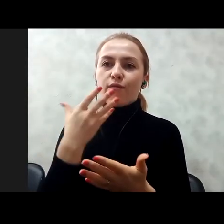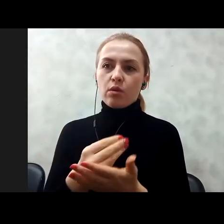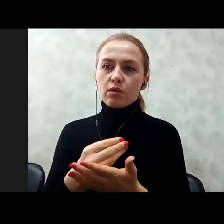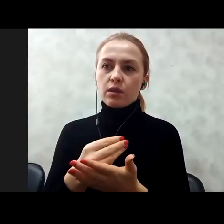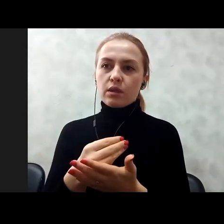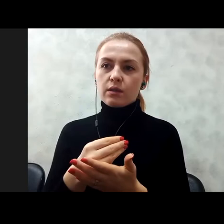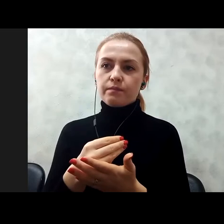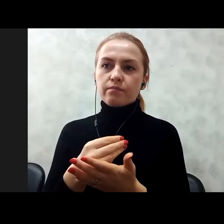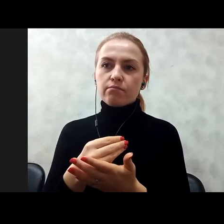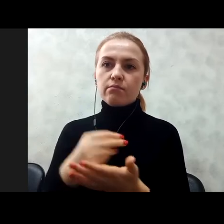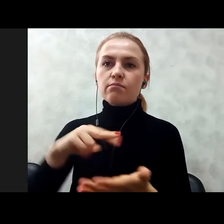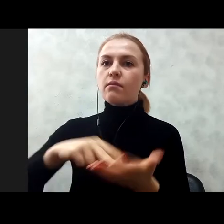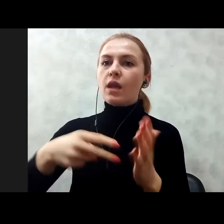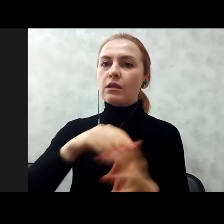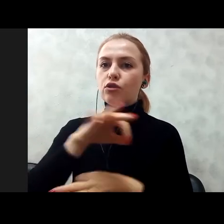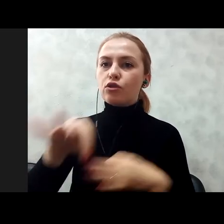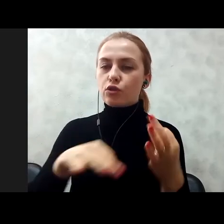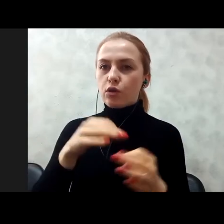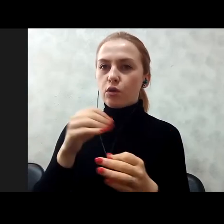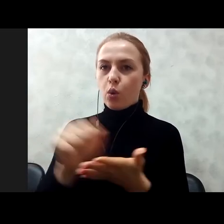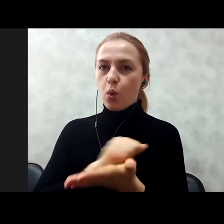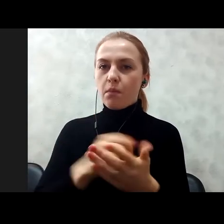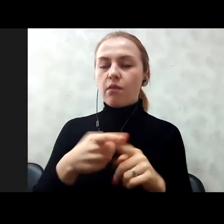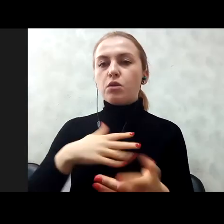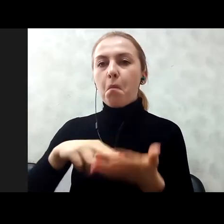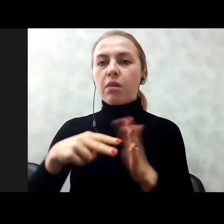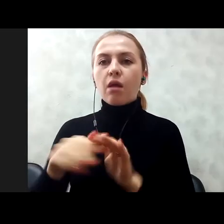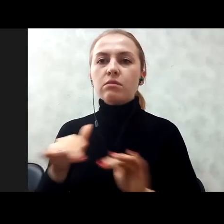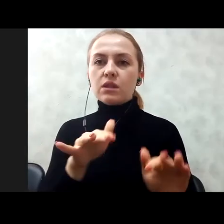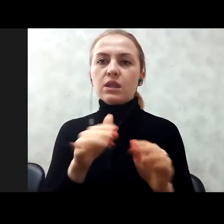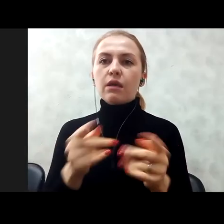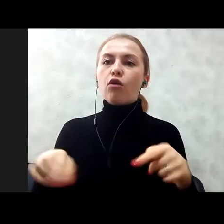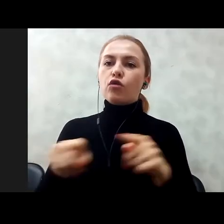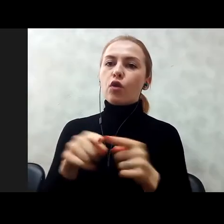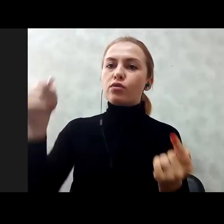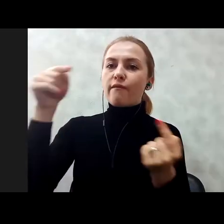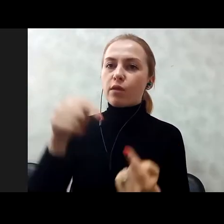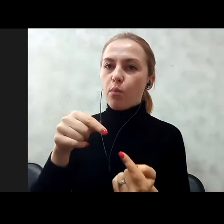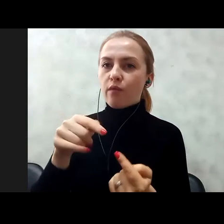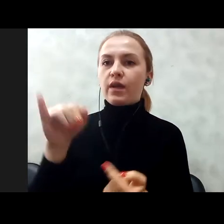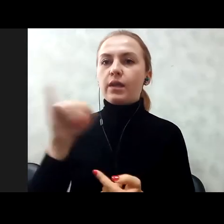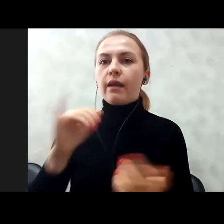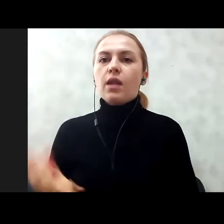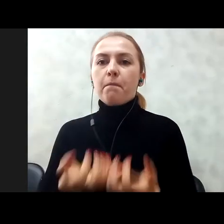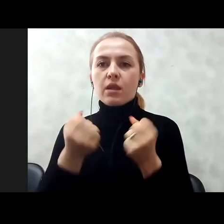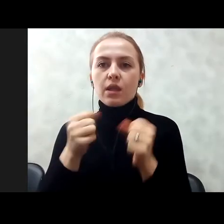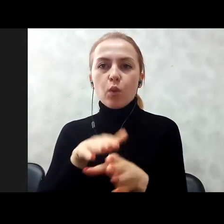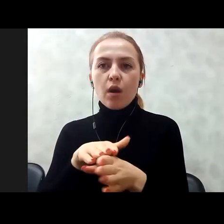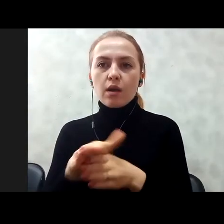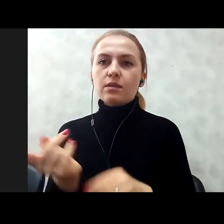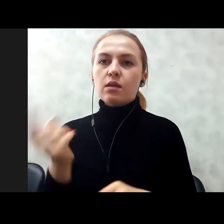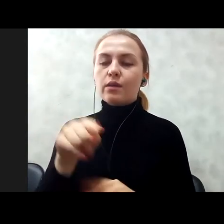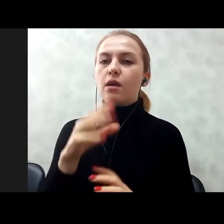according to its framework strategic document, that is our action plan, and in accordance and in support